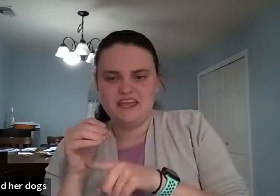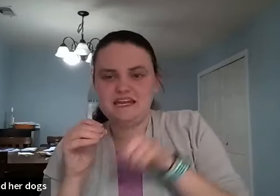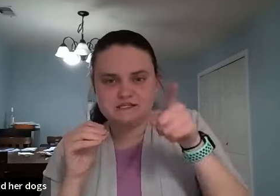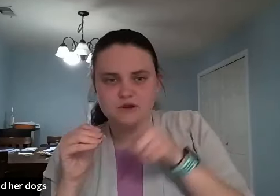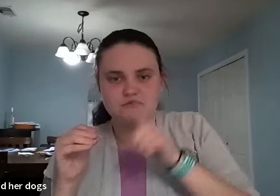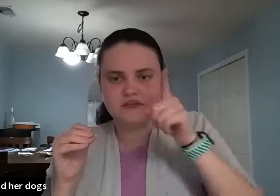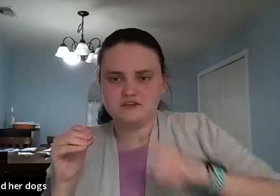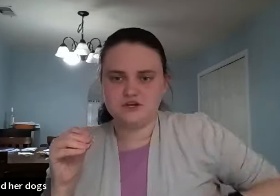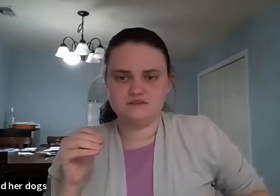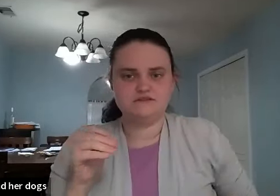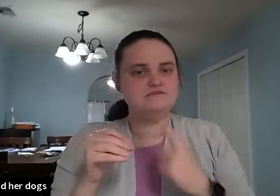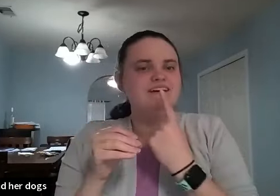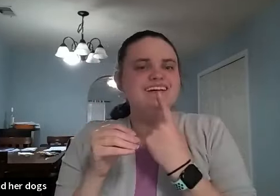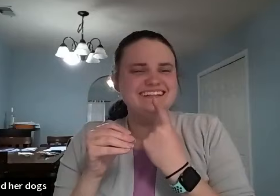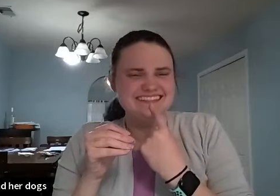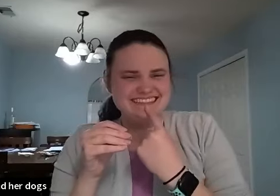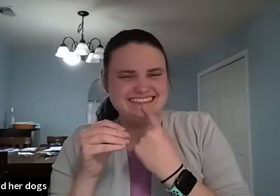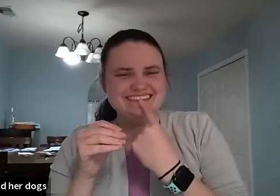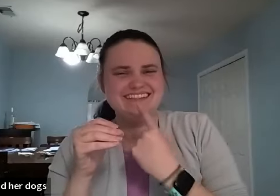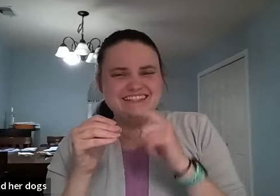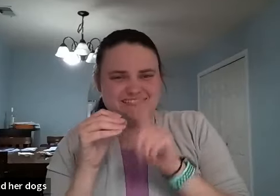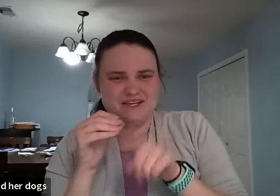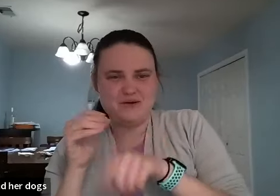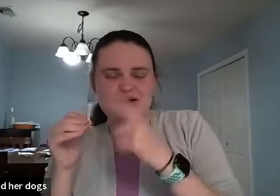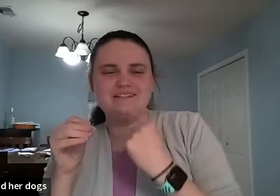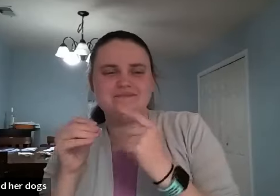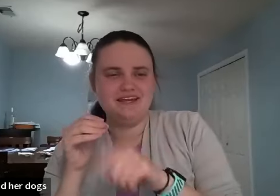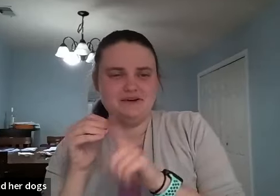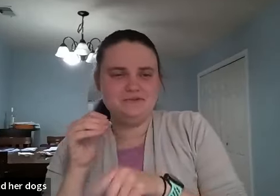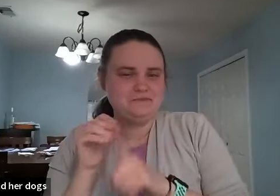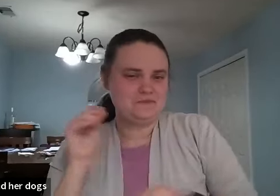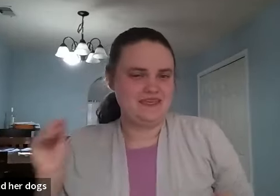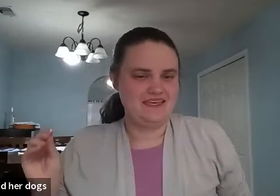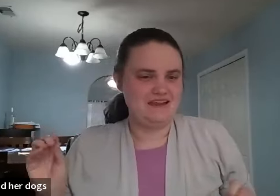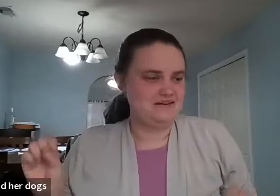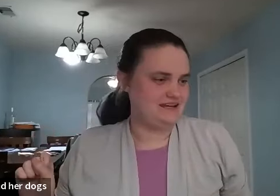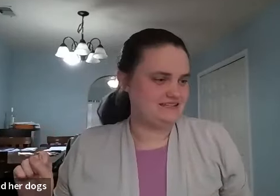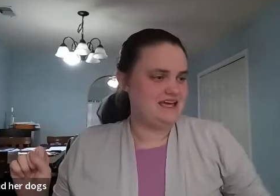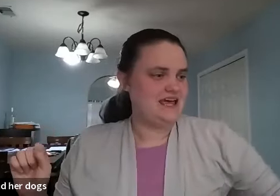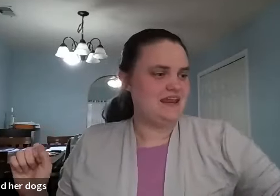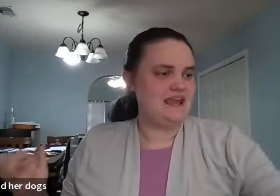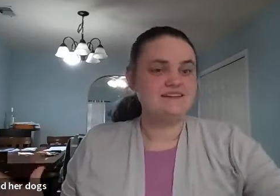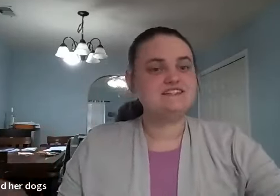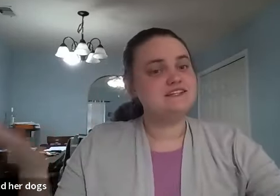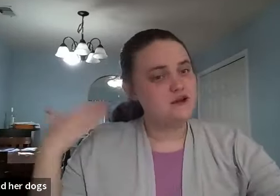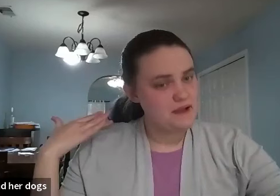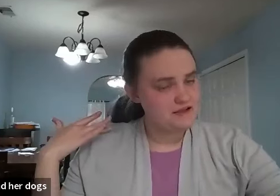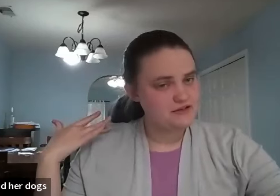It is both. Thank you, Joseph. So our tomato. All right. Now let's go back through